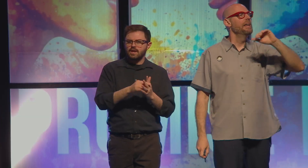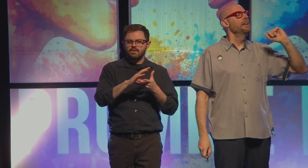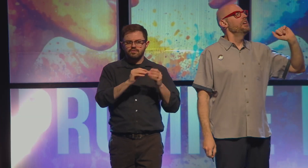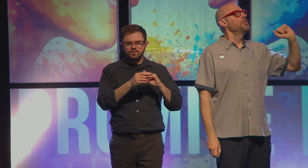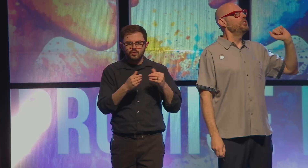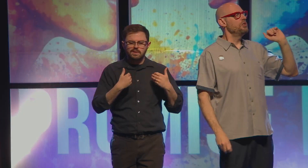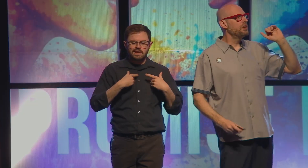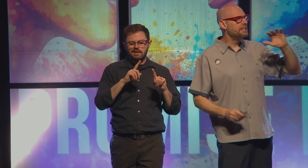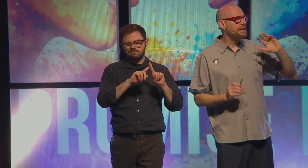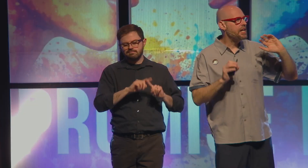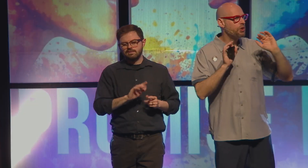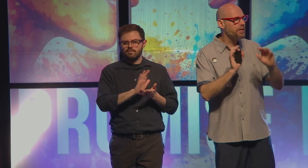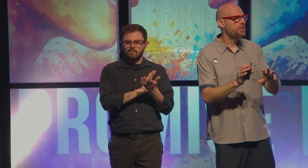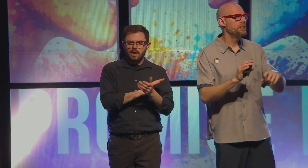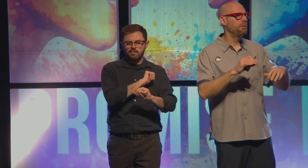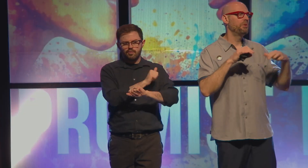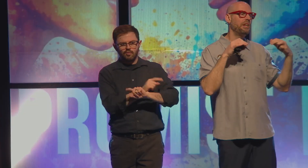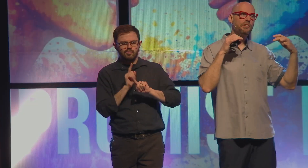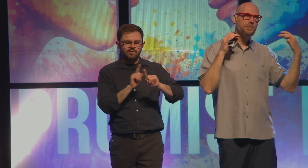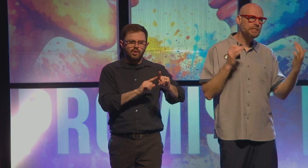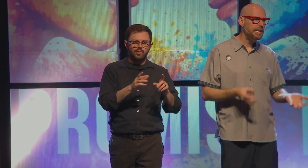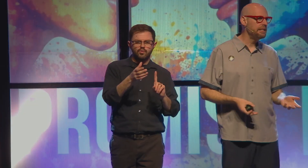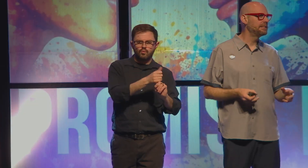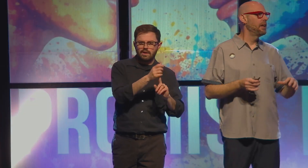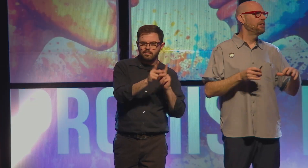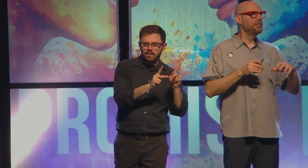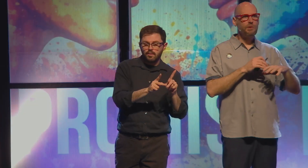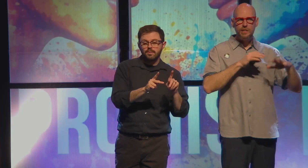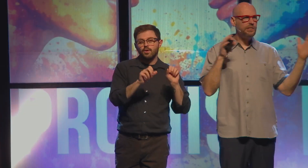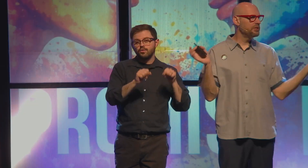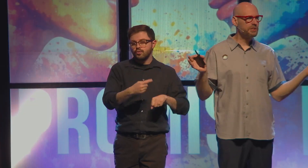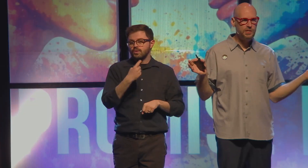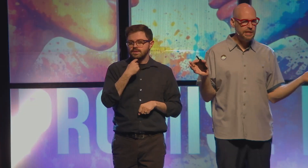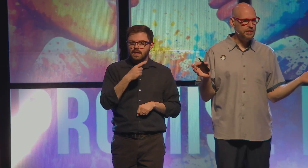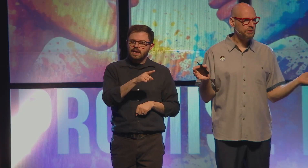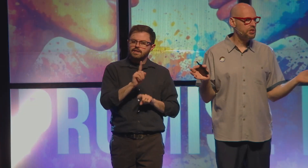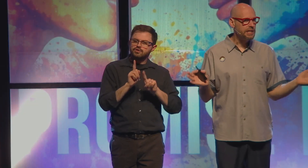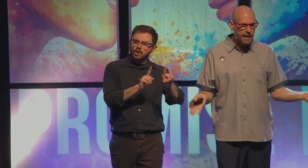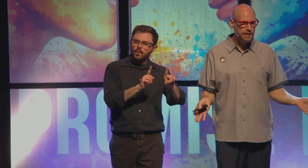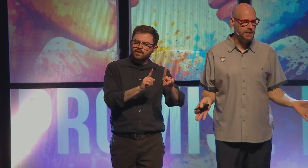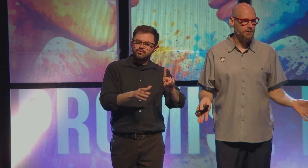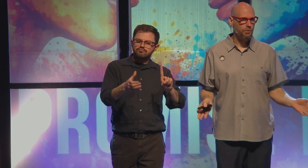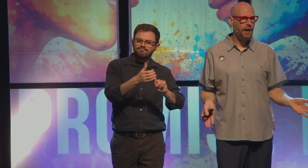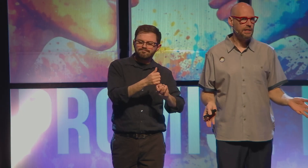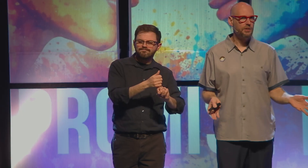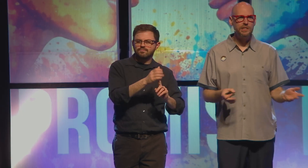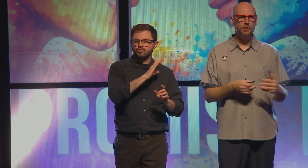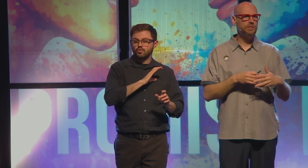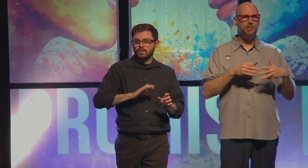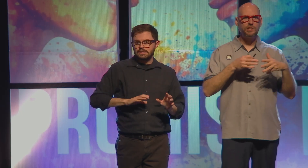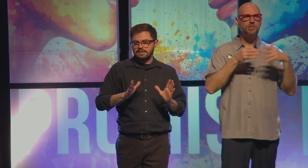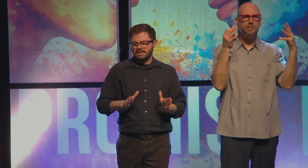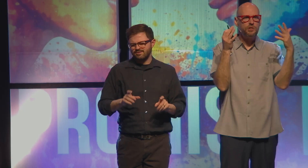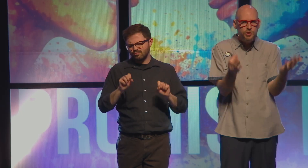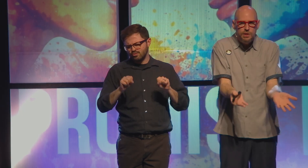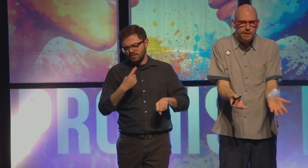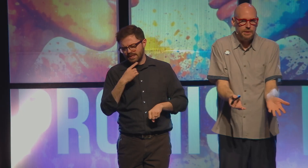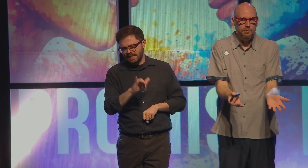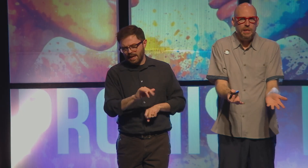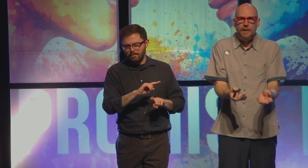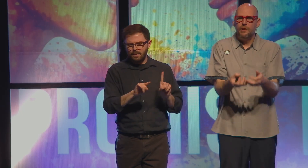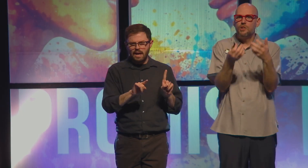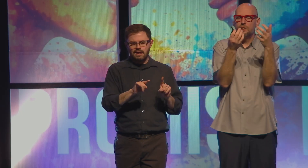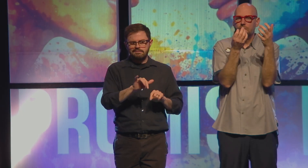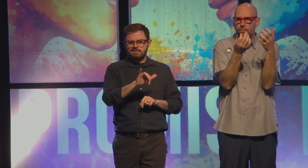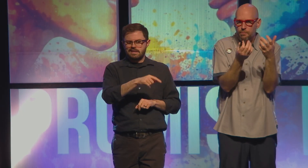following. Now, you could say Christians, but what you have to understand is there is no such thing as Christianity, right? There's just